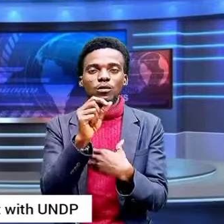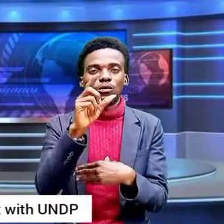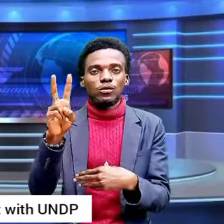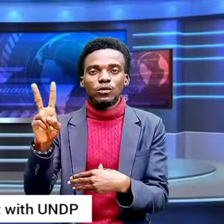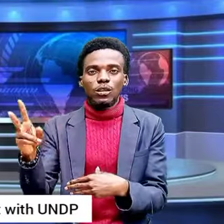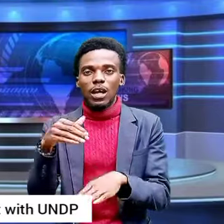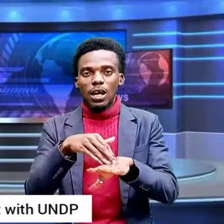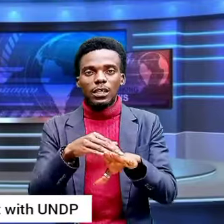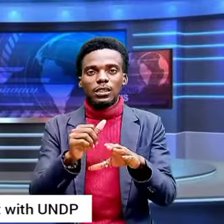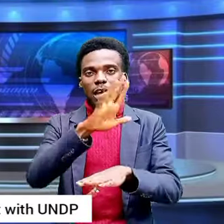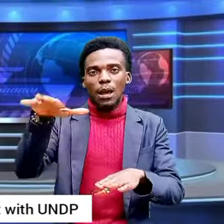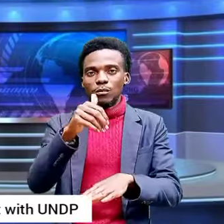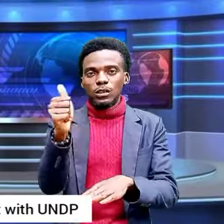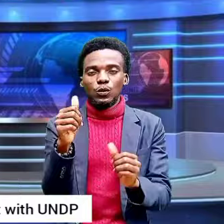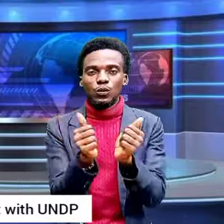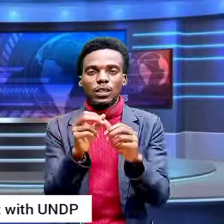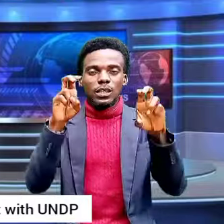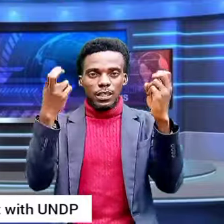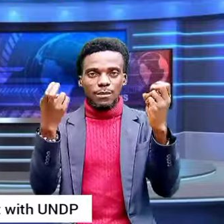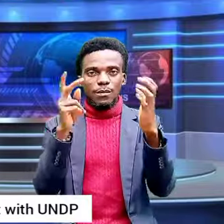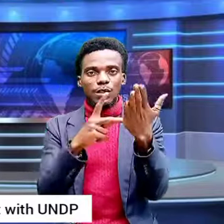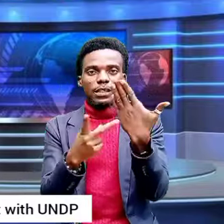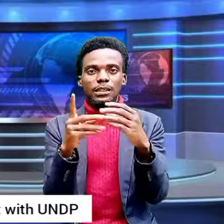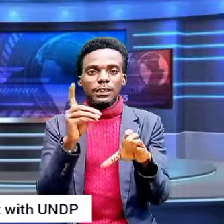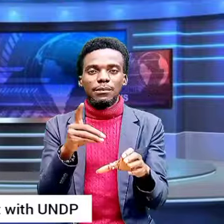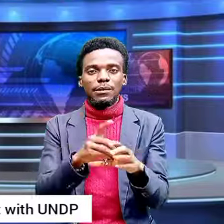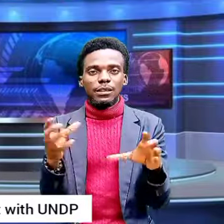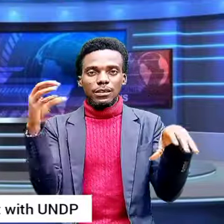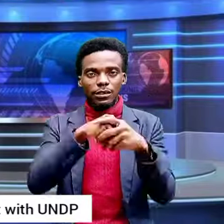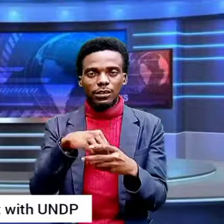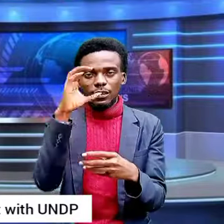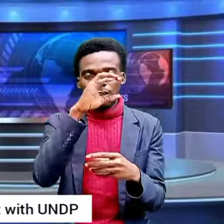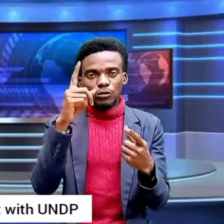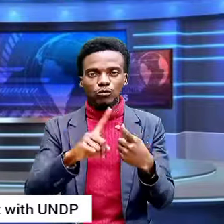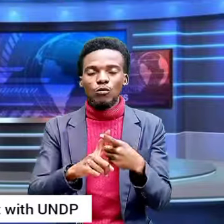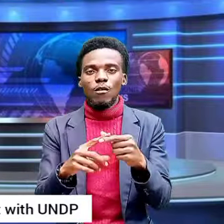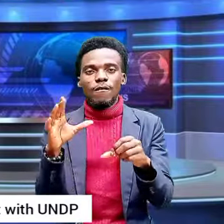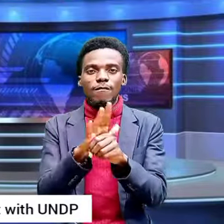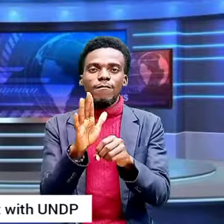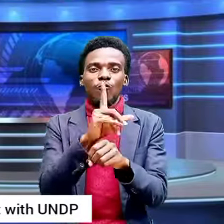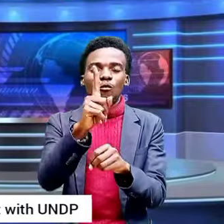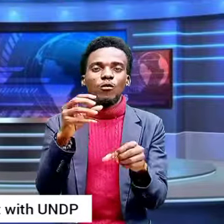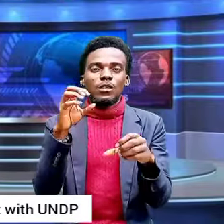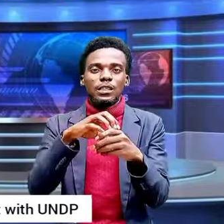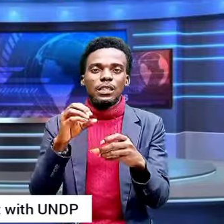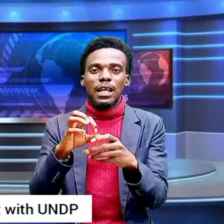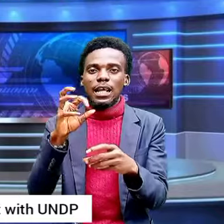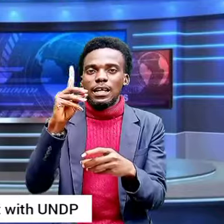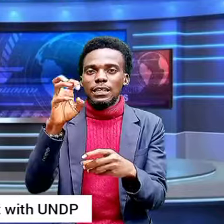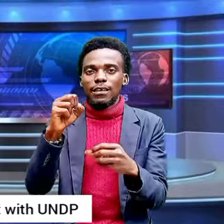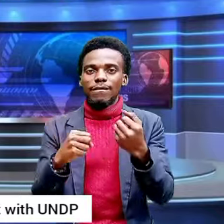in Abuja, in the same project Disability Inclusion, seeks to fulfill one of CEDARSEED Foundation's thematic